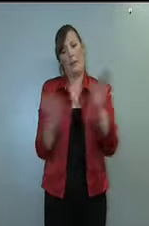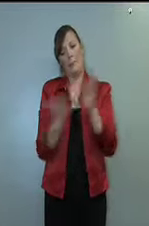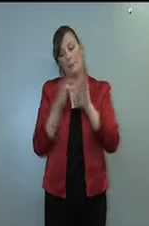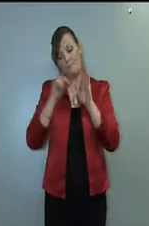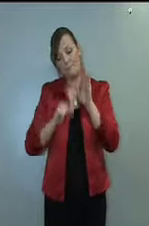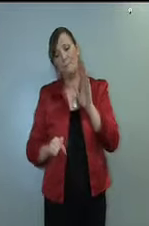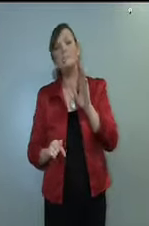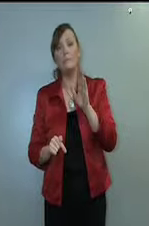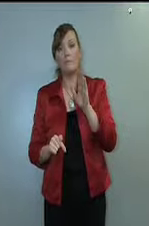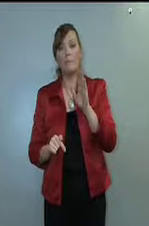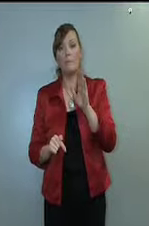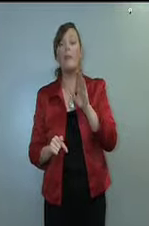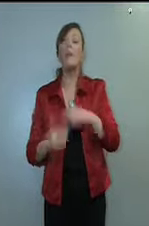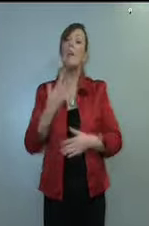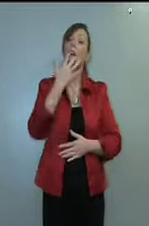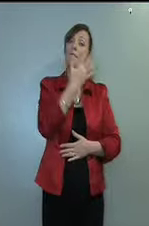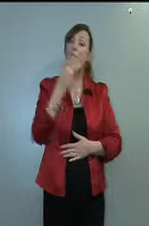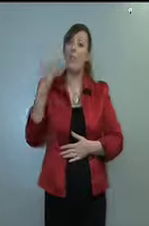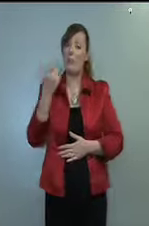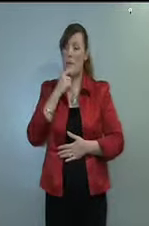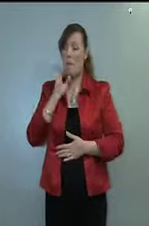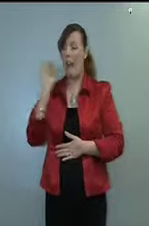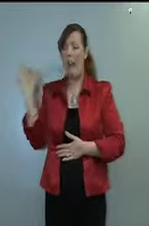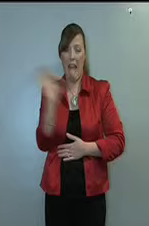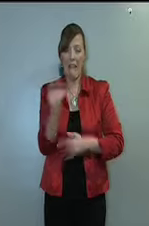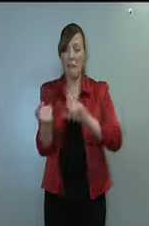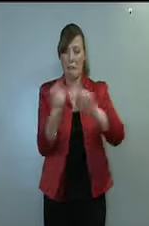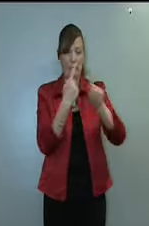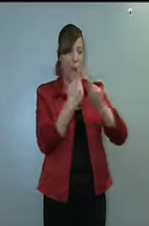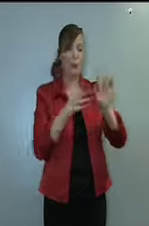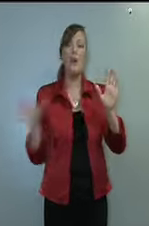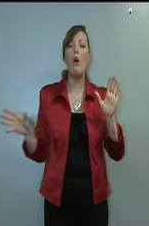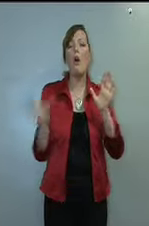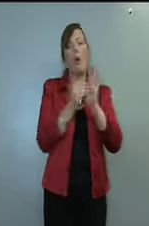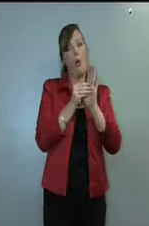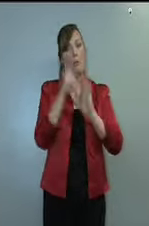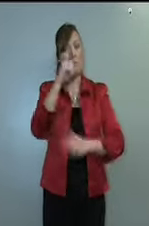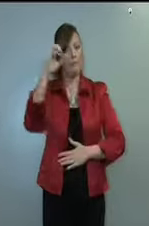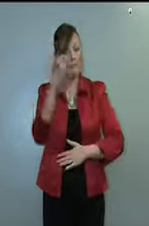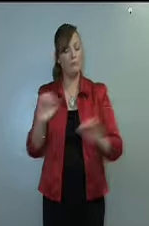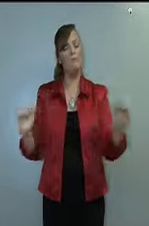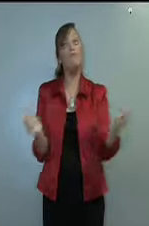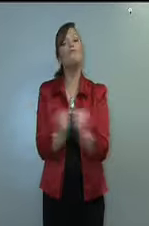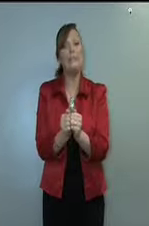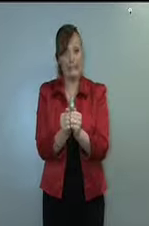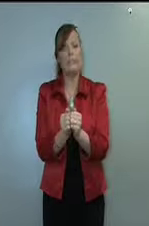of people we asked during the end of project evaluation said they found it useful to have information from other audience